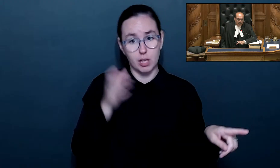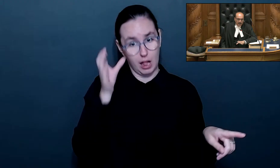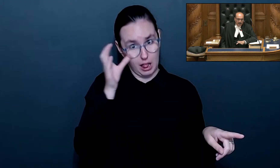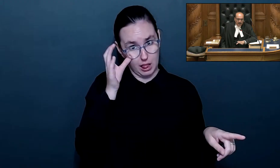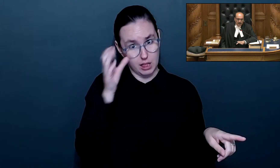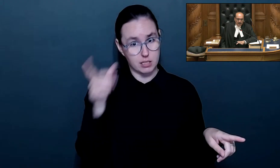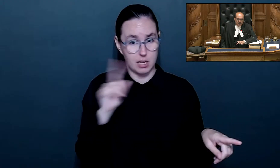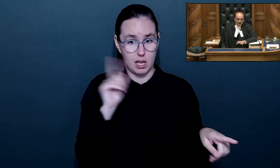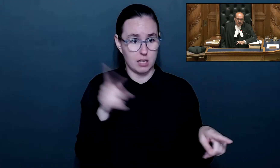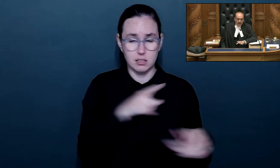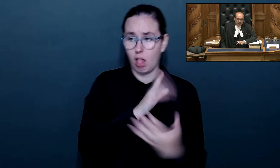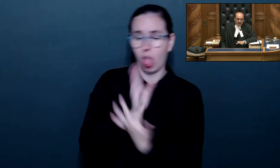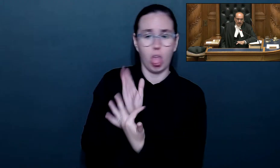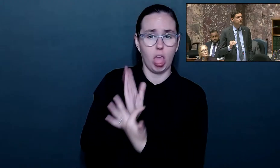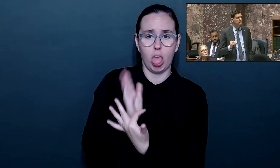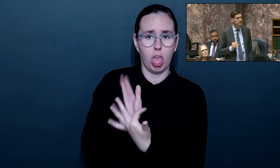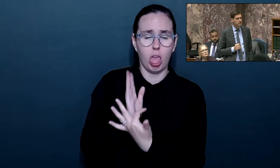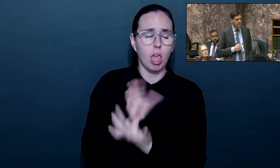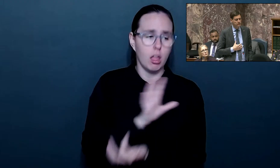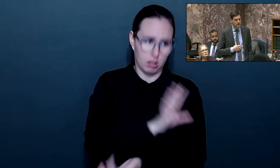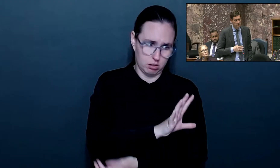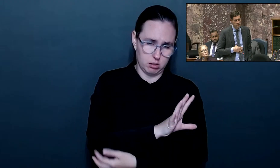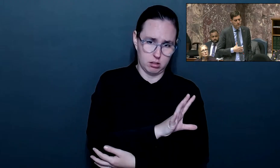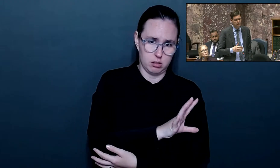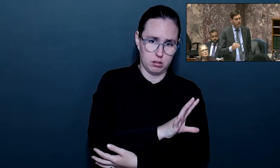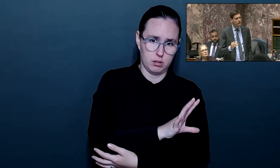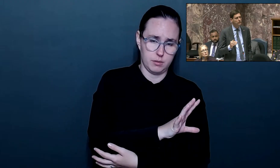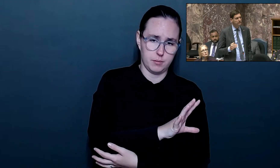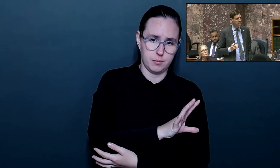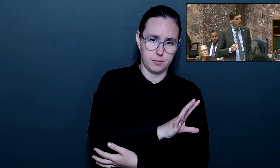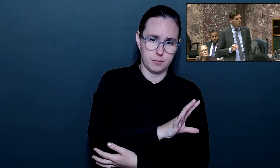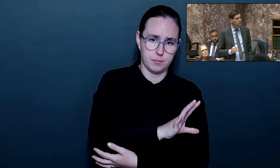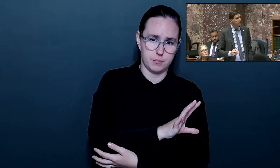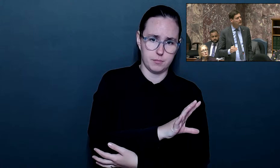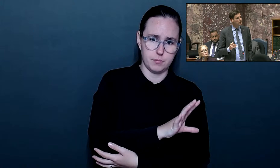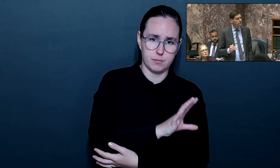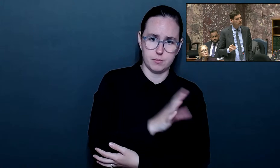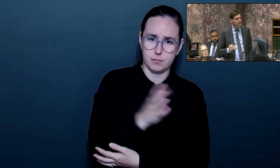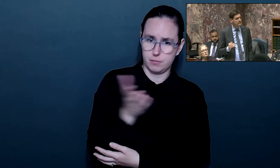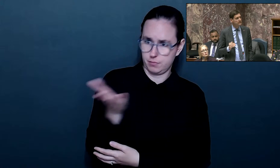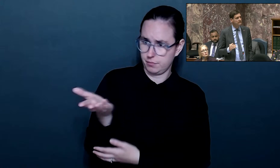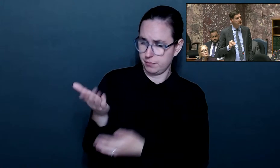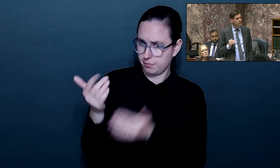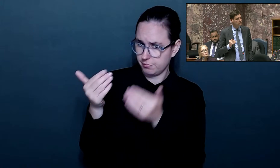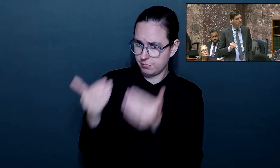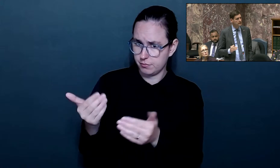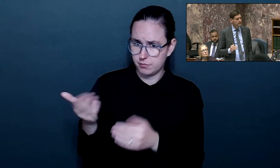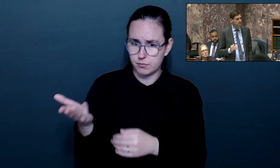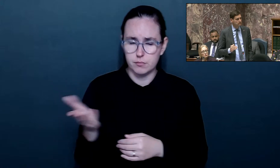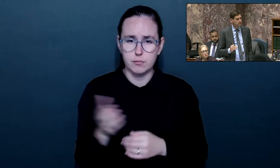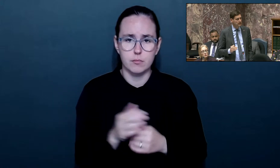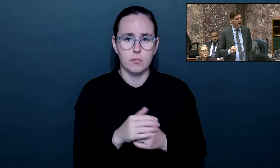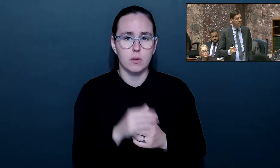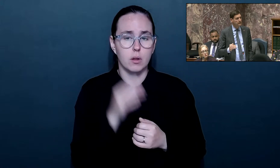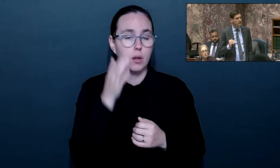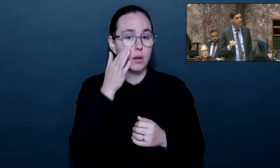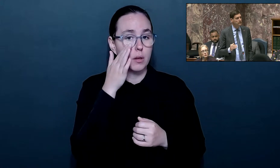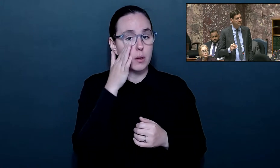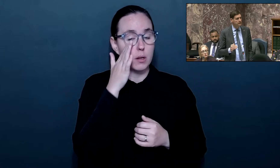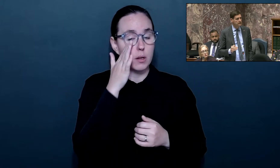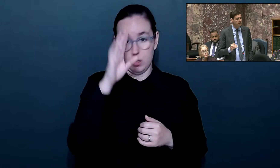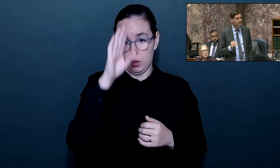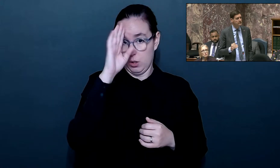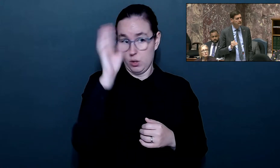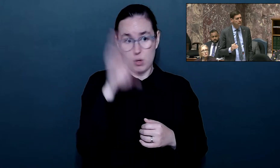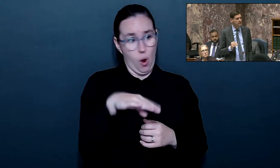Please. Premier will continue. Thank you, Honourable Speaker. We know we've got more to do, but we also know that these interventions are working. And we're going to keep